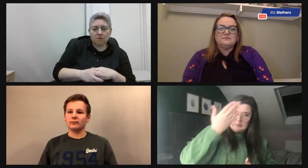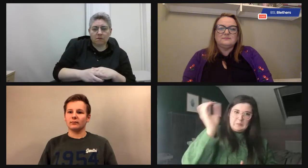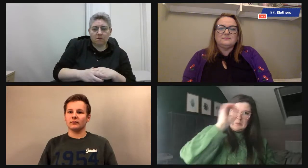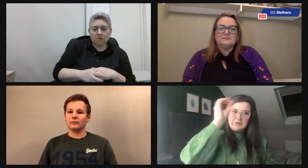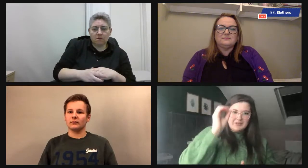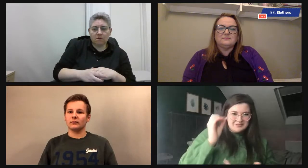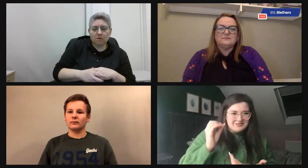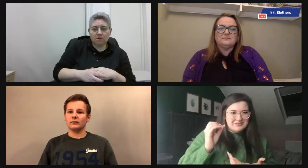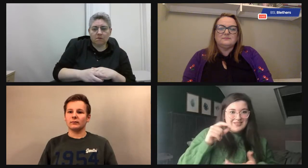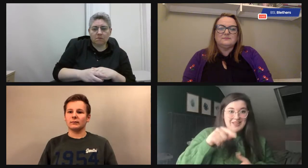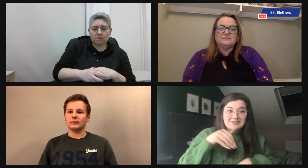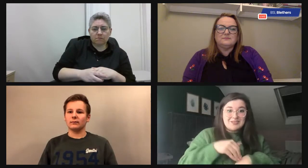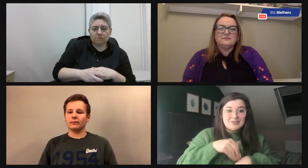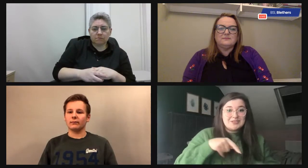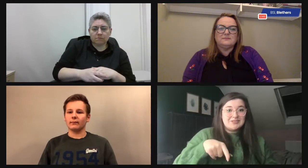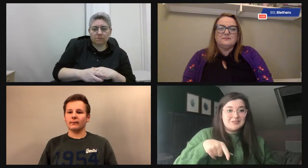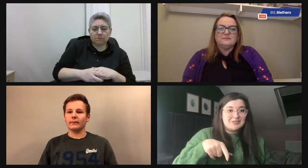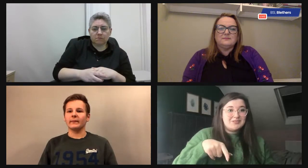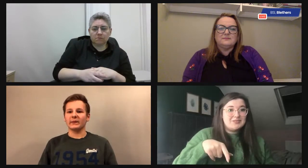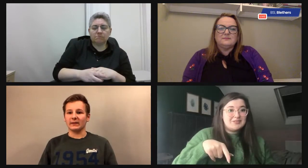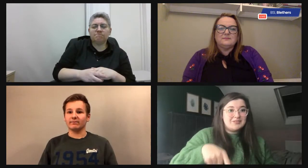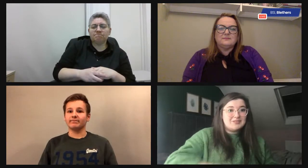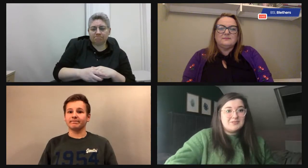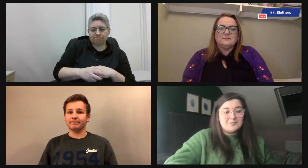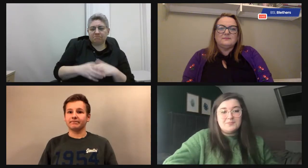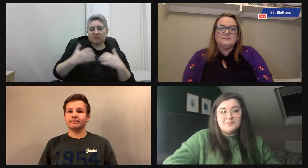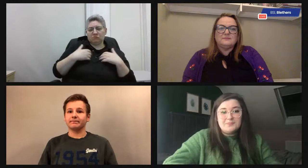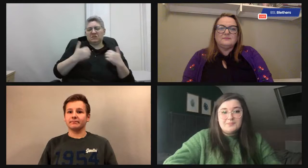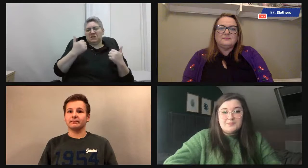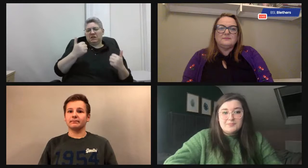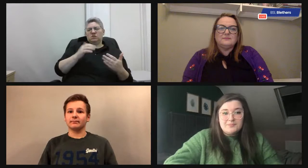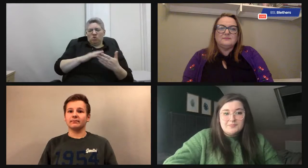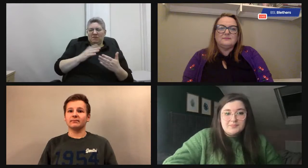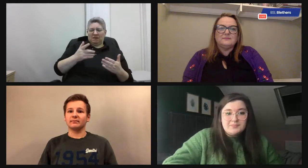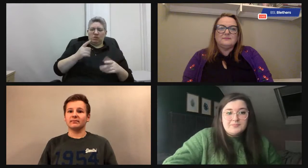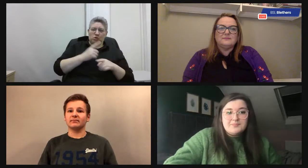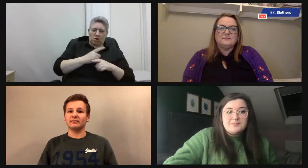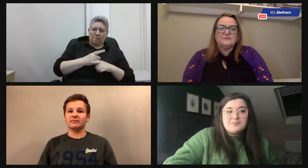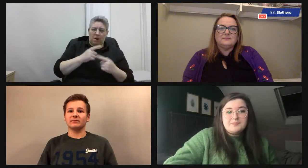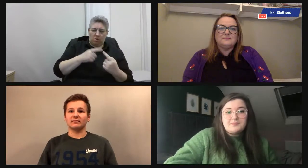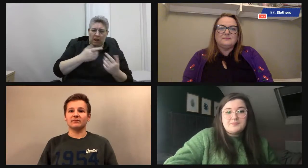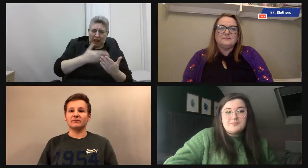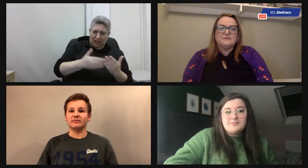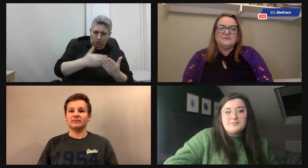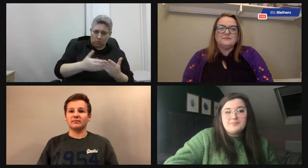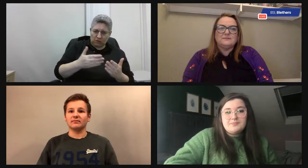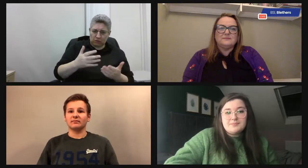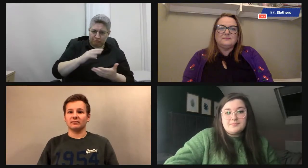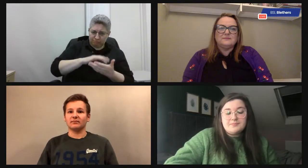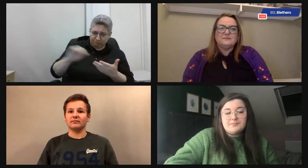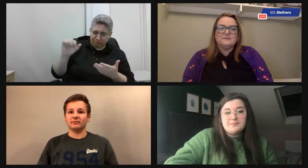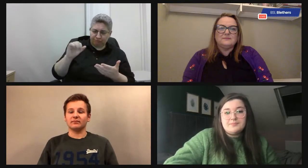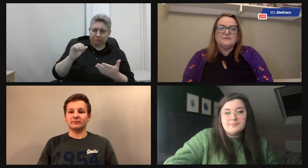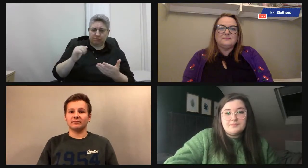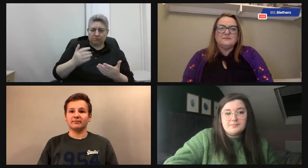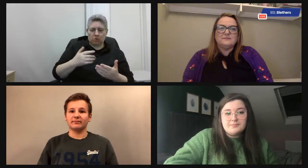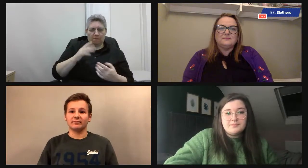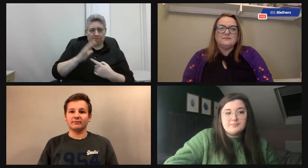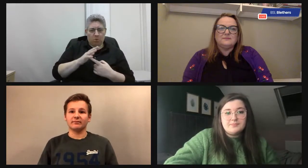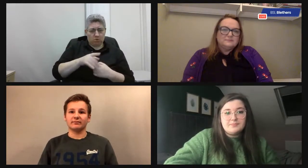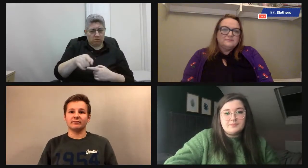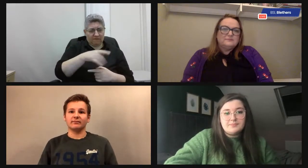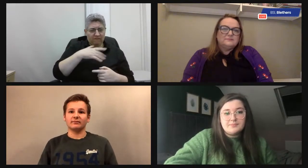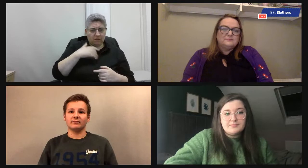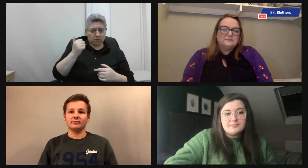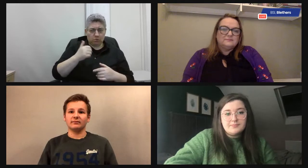person's saying to me and not understanding what they're signing. So many extra It's layers. not the content. I don't understand what they're saying. So these